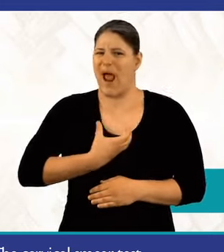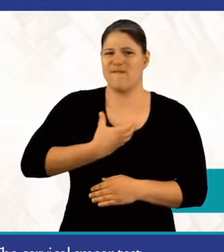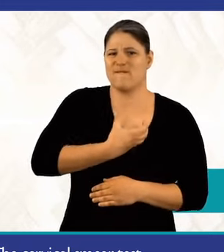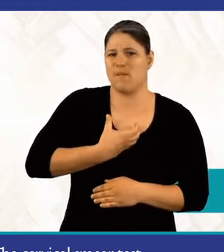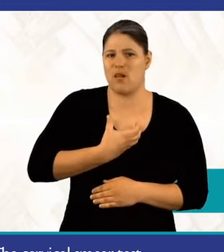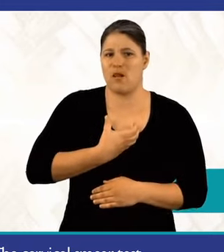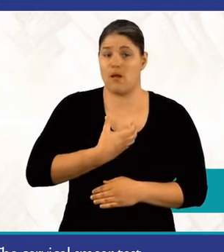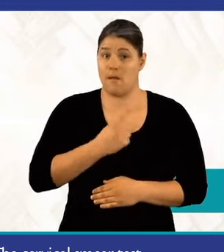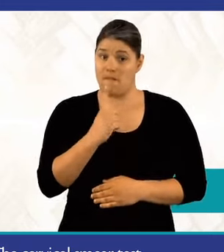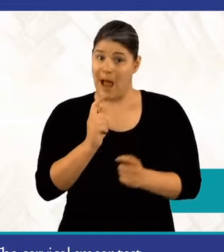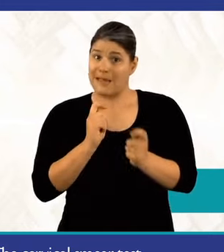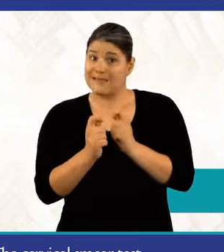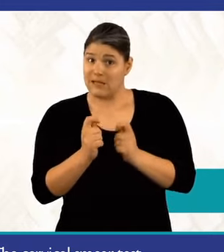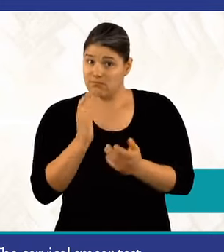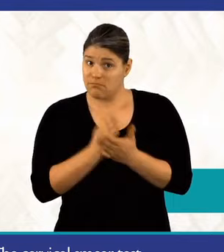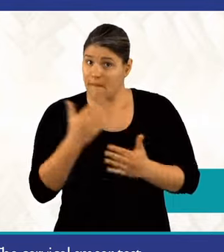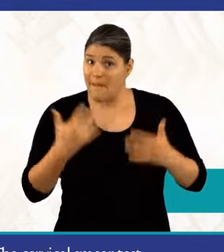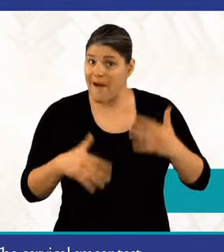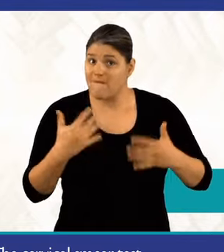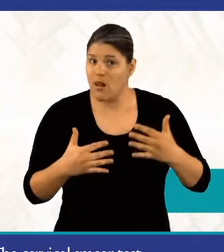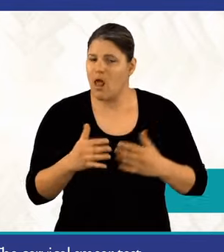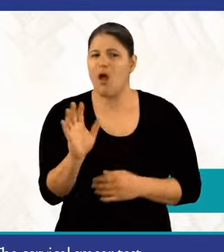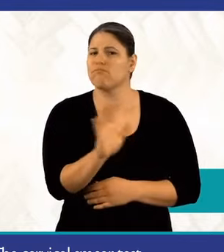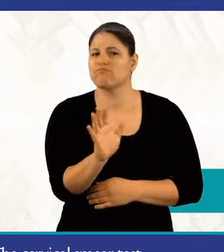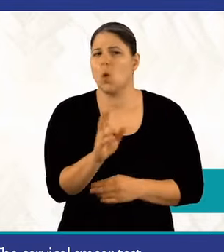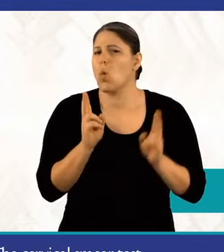Some women may find the test uncomfortable, but it does not usually hurt.